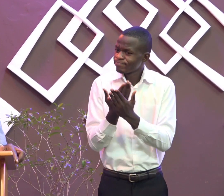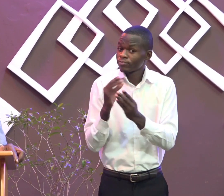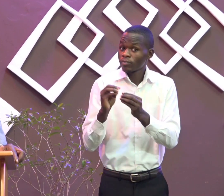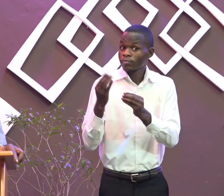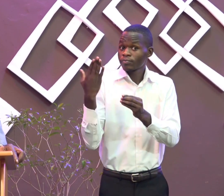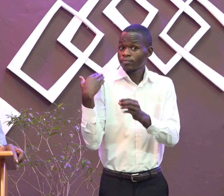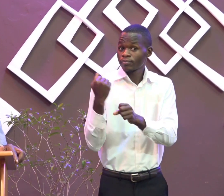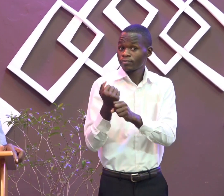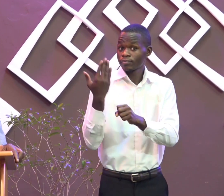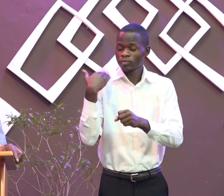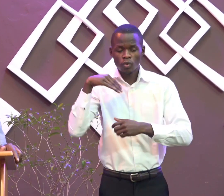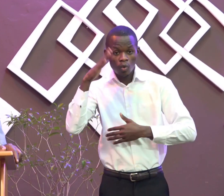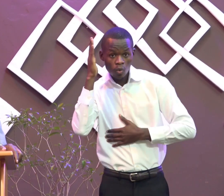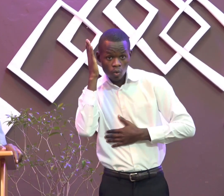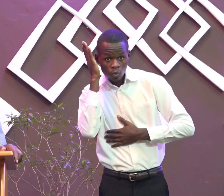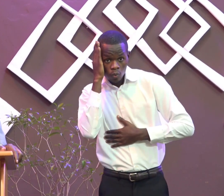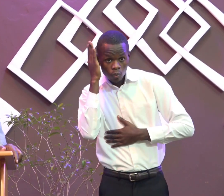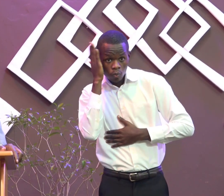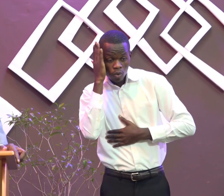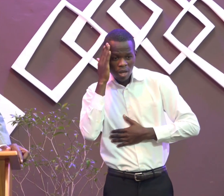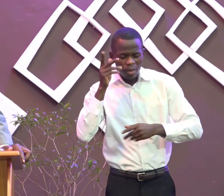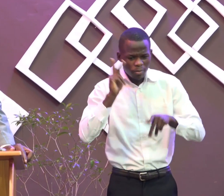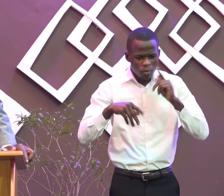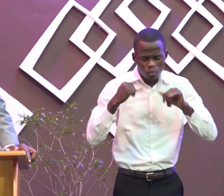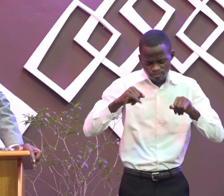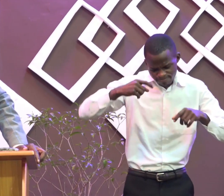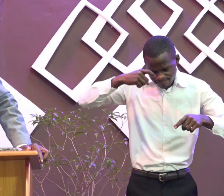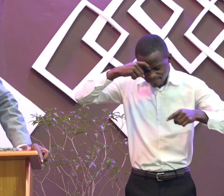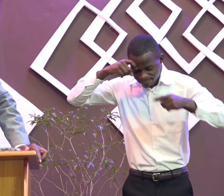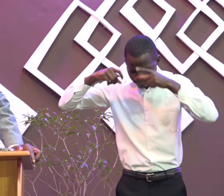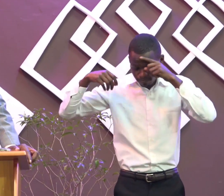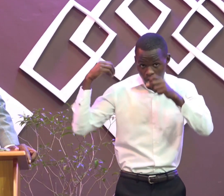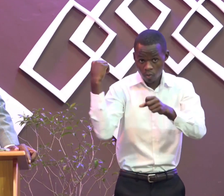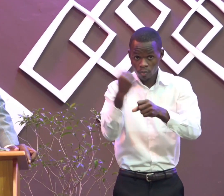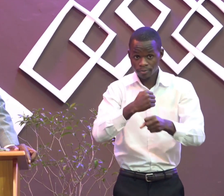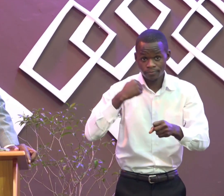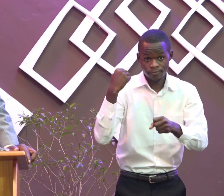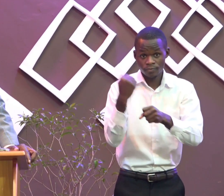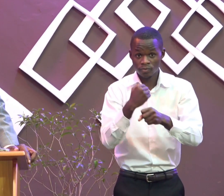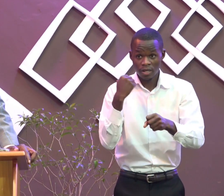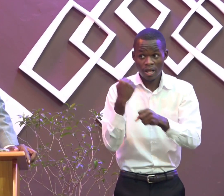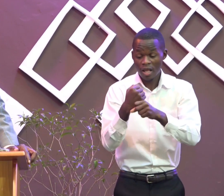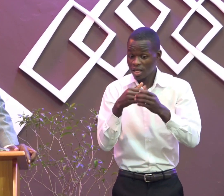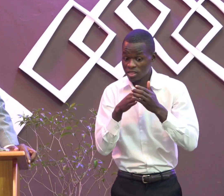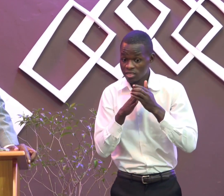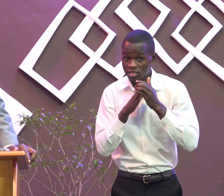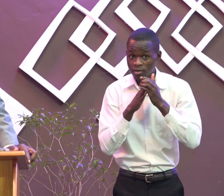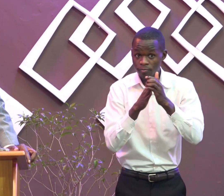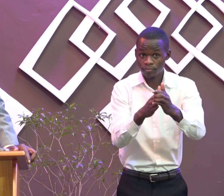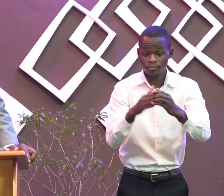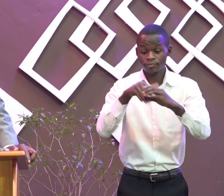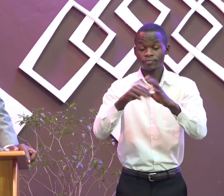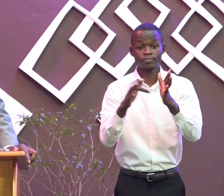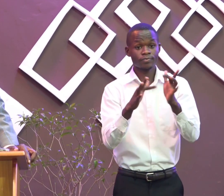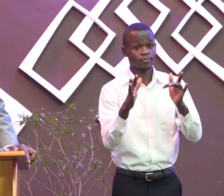12. Okumanyanga abafuba okukolanga emirimu mmwe aba bafuga mu mukama